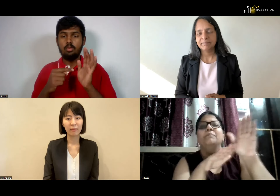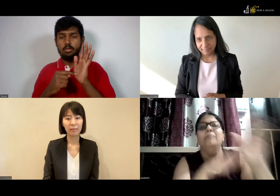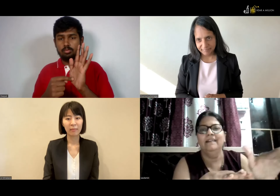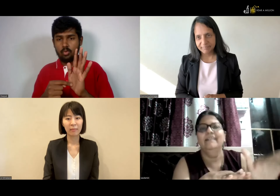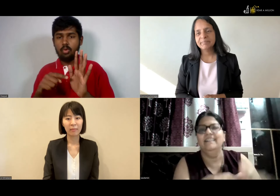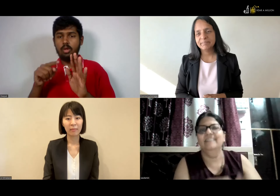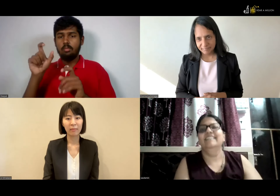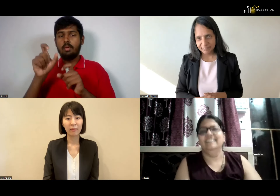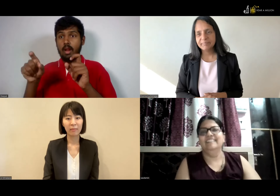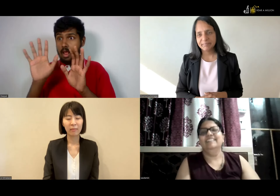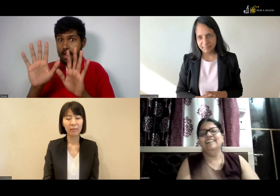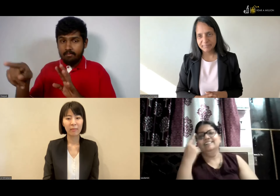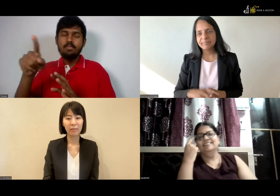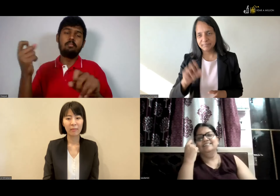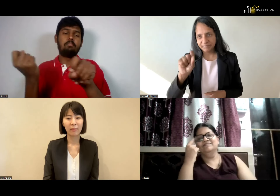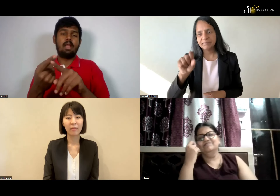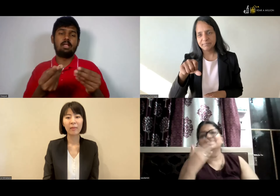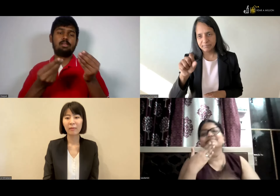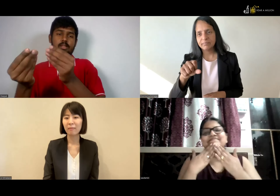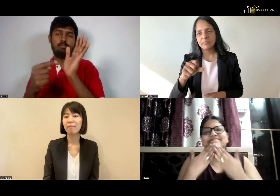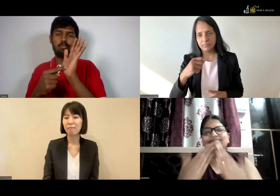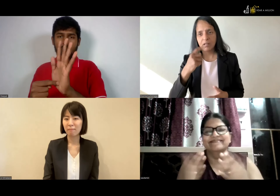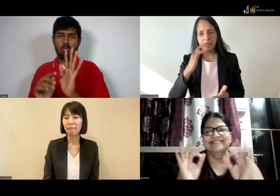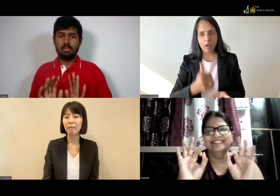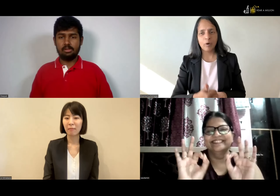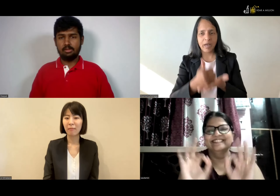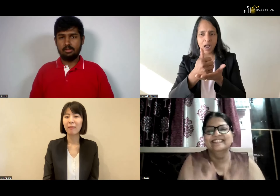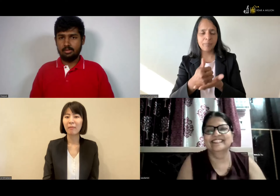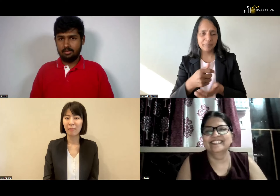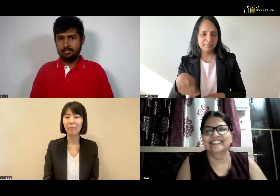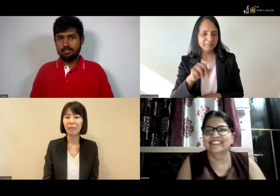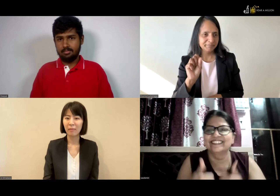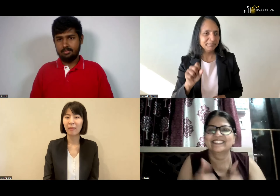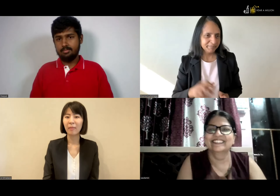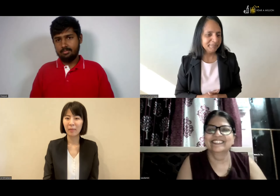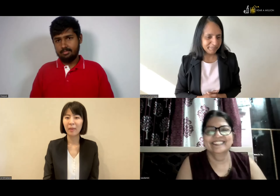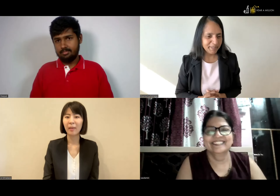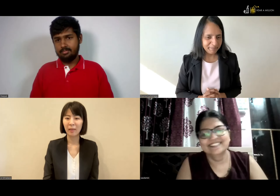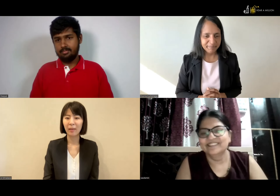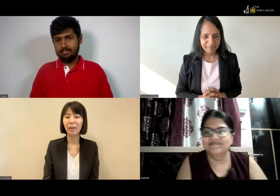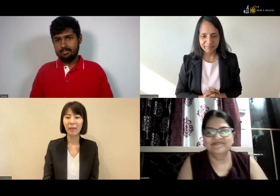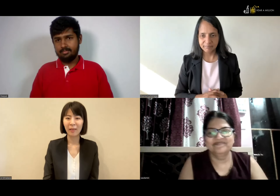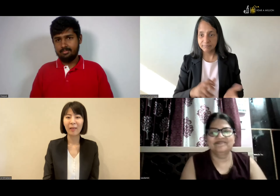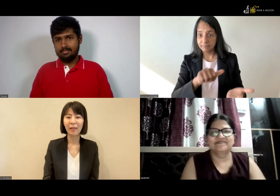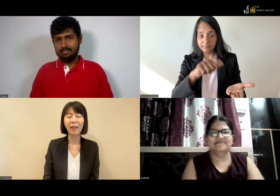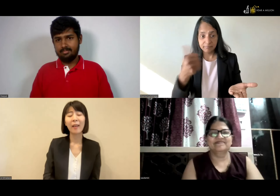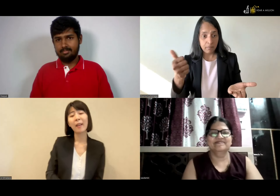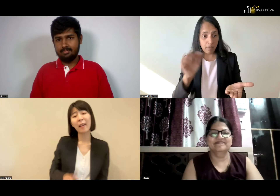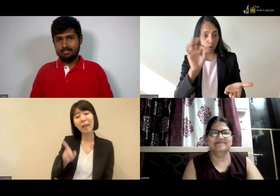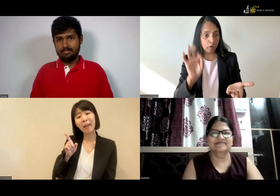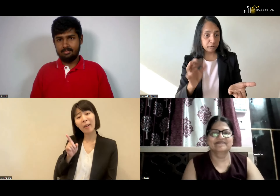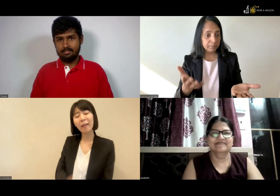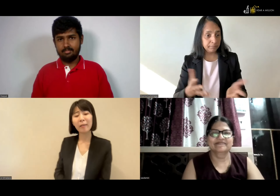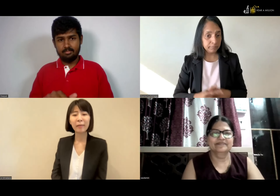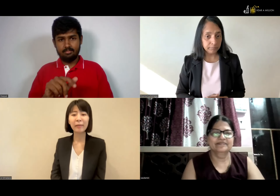you are who's going to get treatment done, etc. Thank you. Yeah. Thanks. Any other